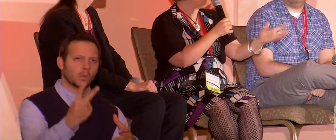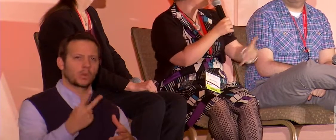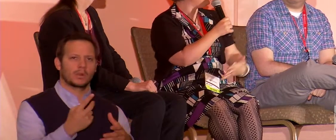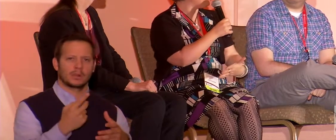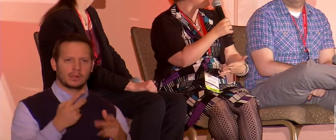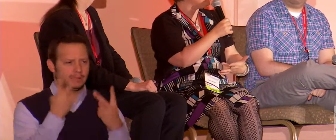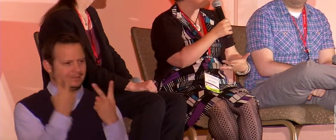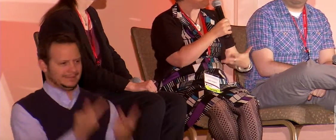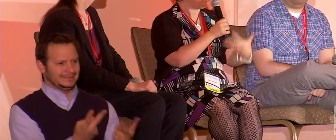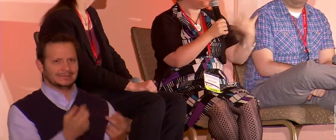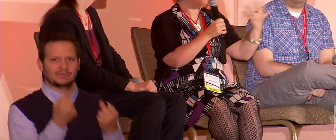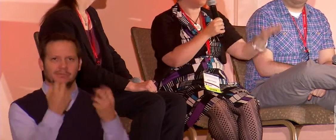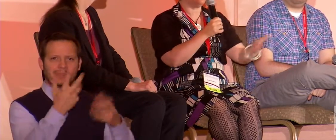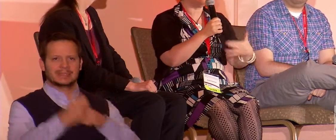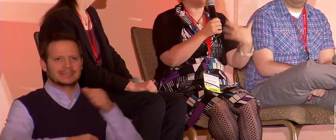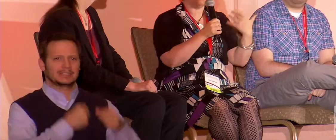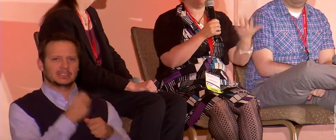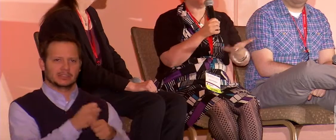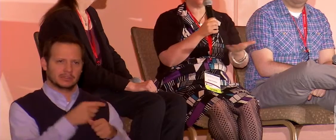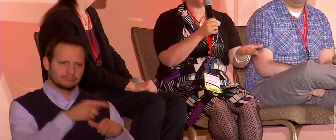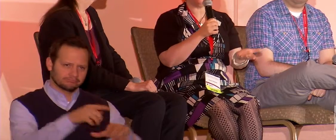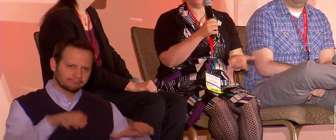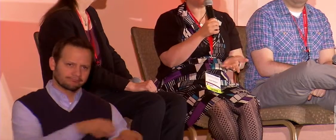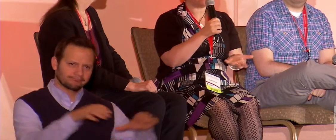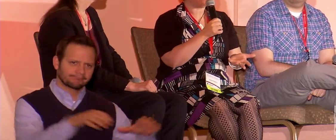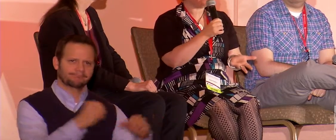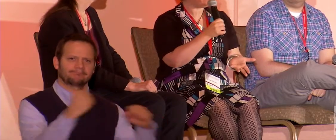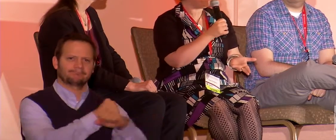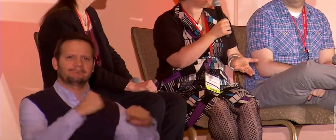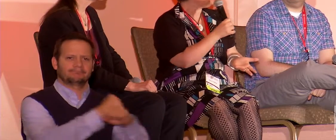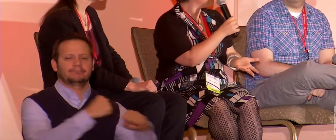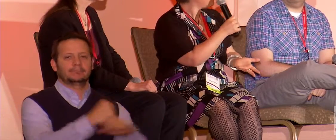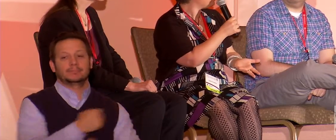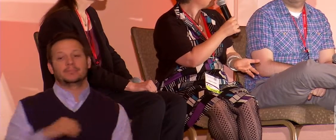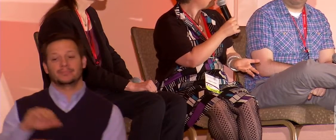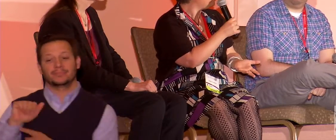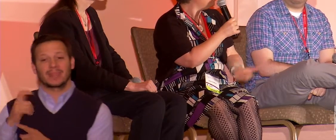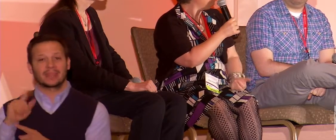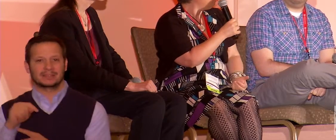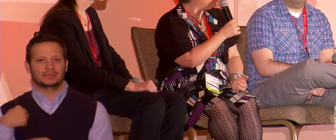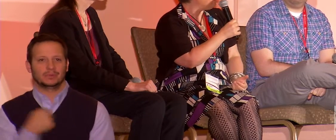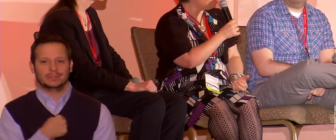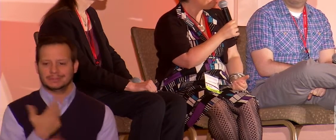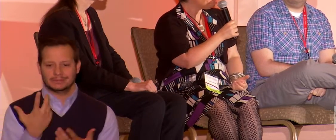mobilized for so many decades. And we're only kind of maybe, I would say, 10 years into that or so.